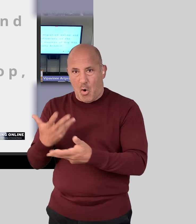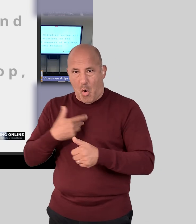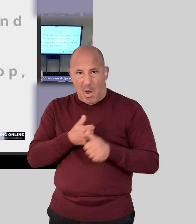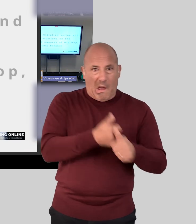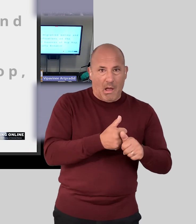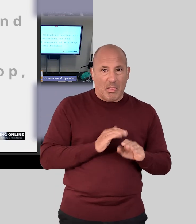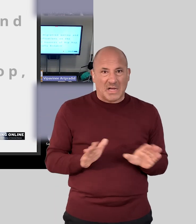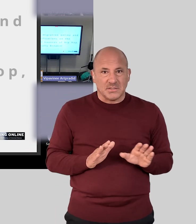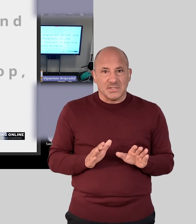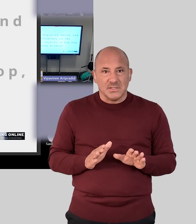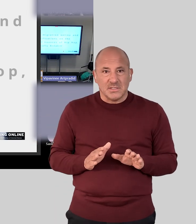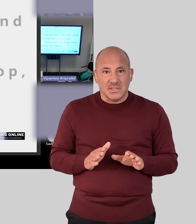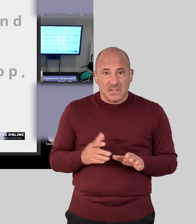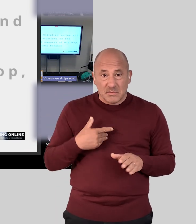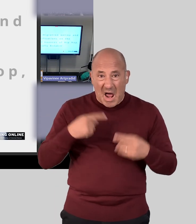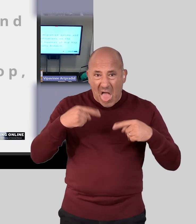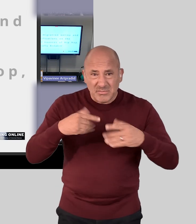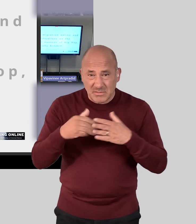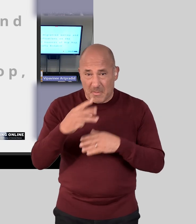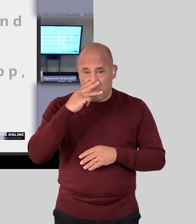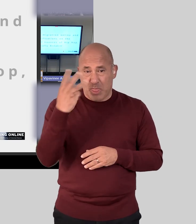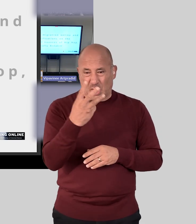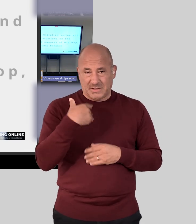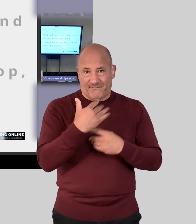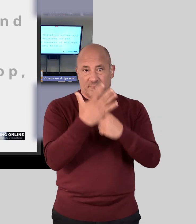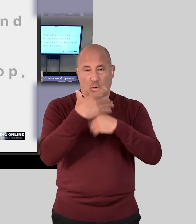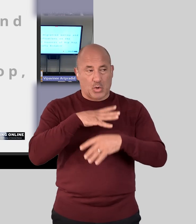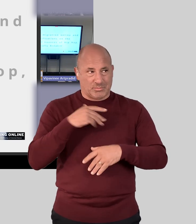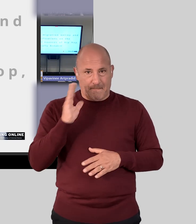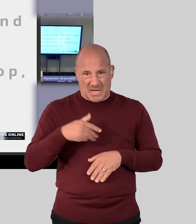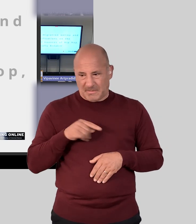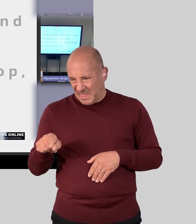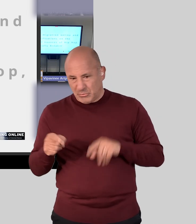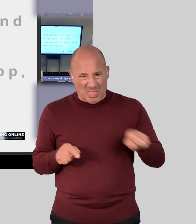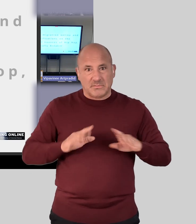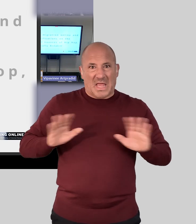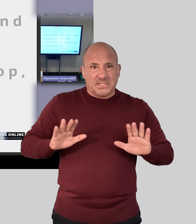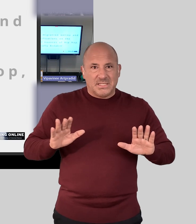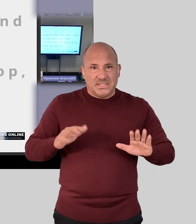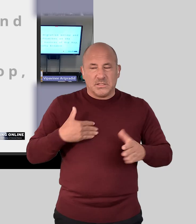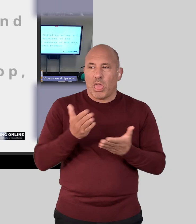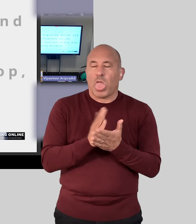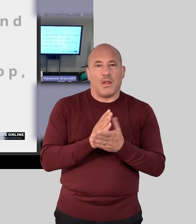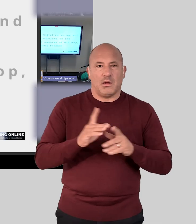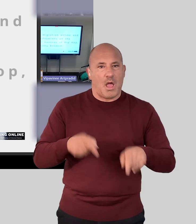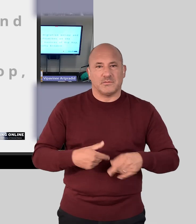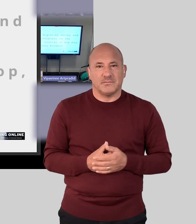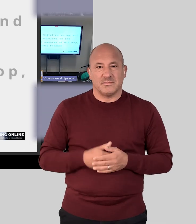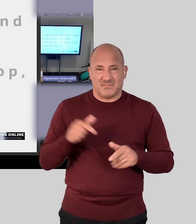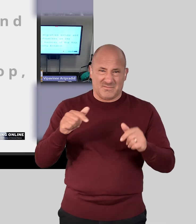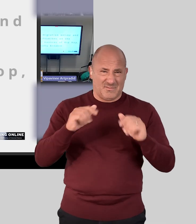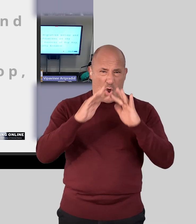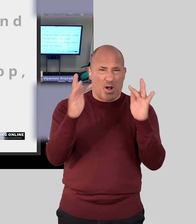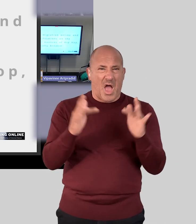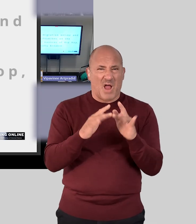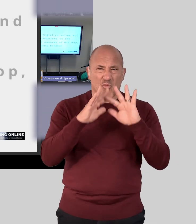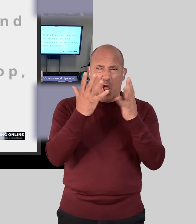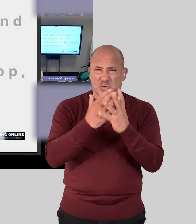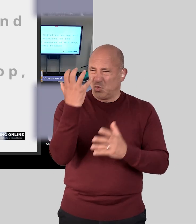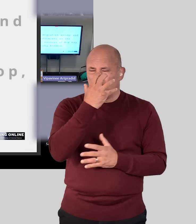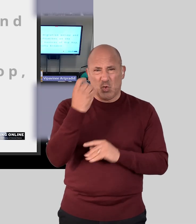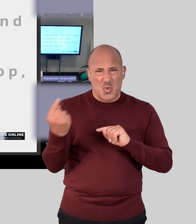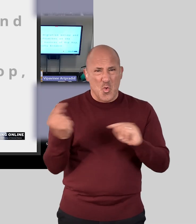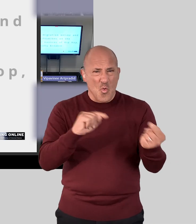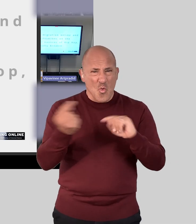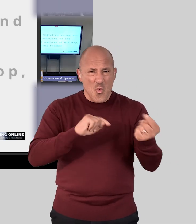13, they are forced into these polarized spaces. The digital world is a competitive marketplace,